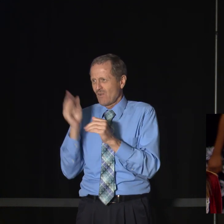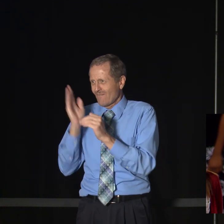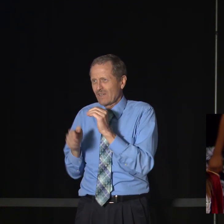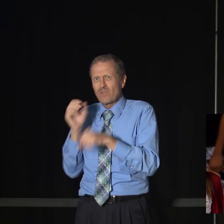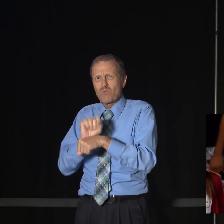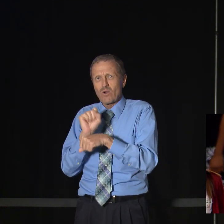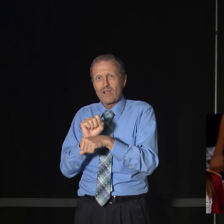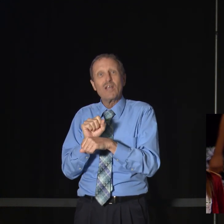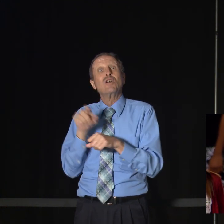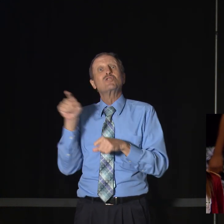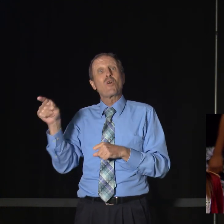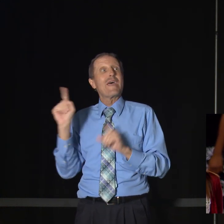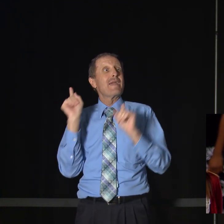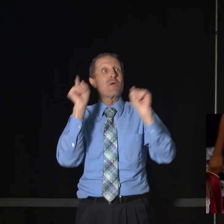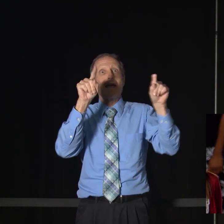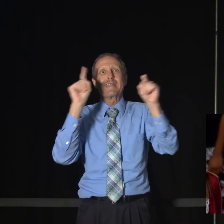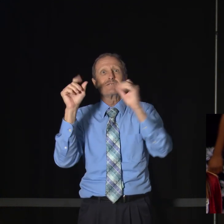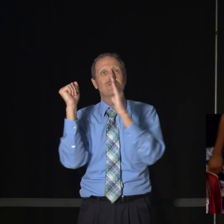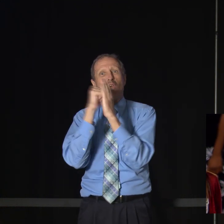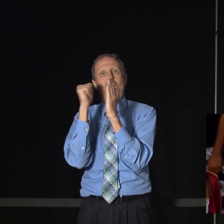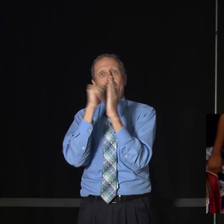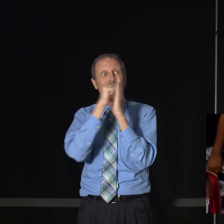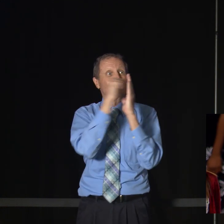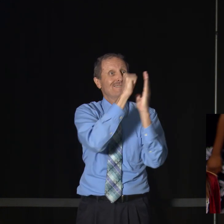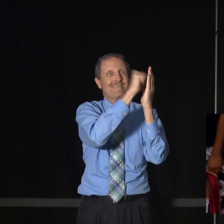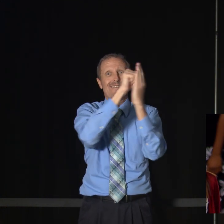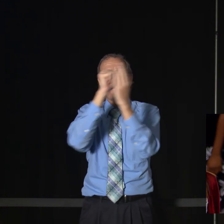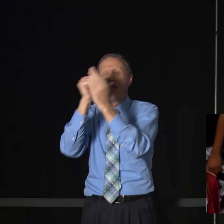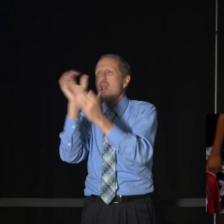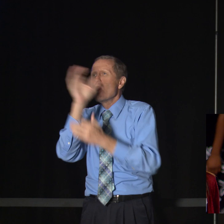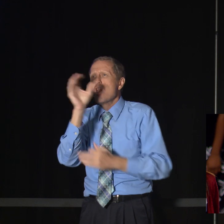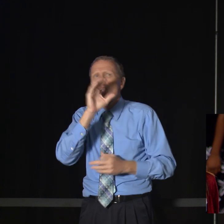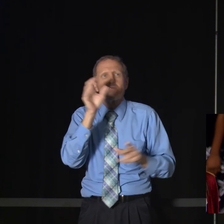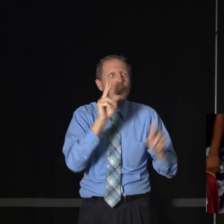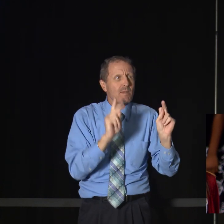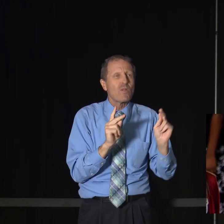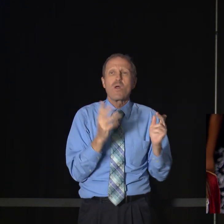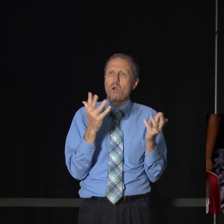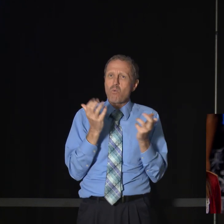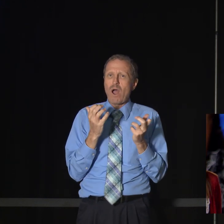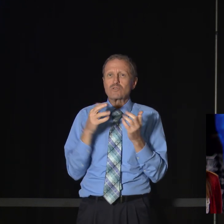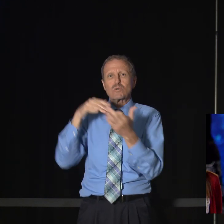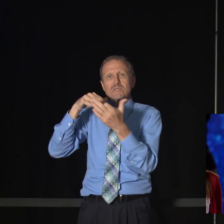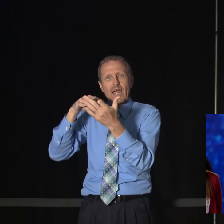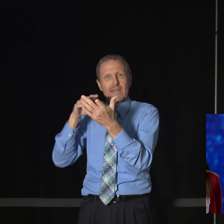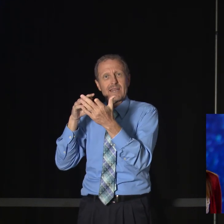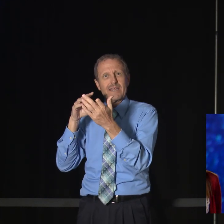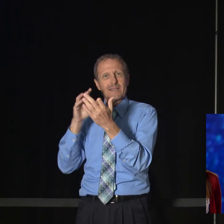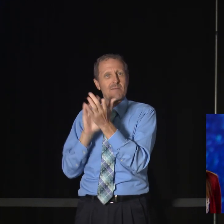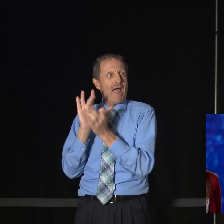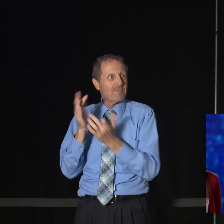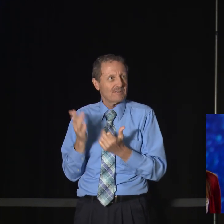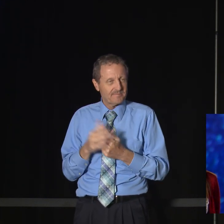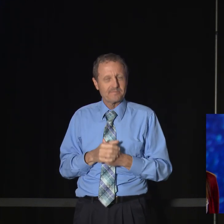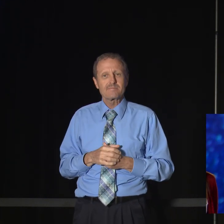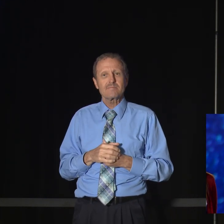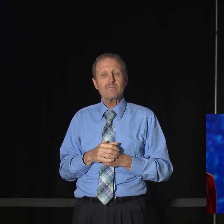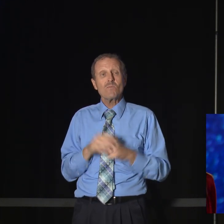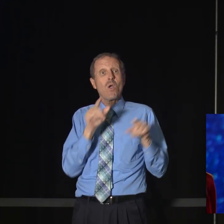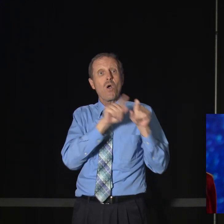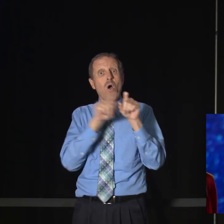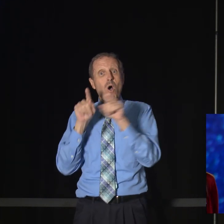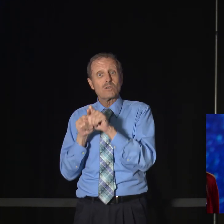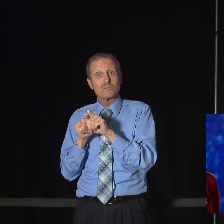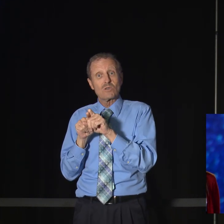to door, and they were seeking out people who want to study the word and also